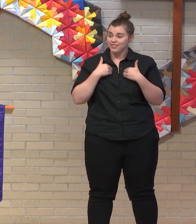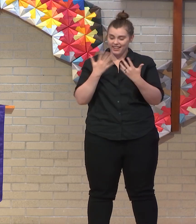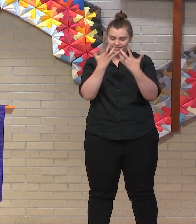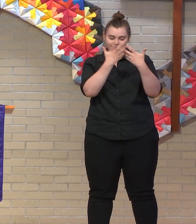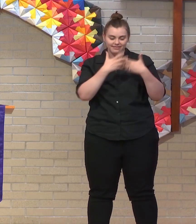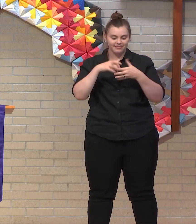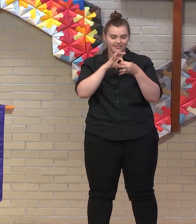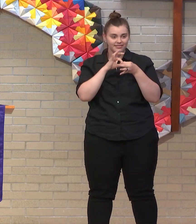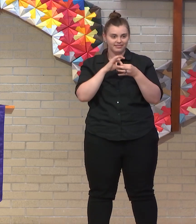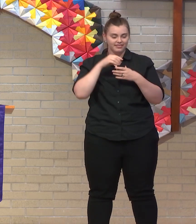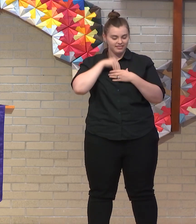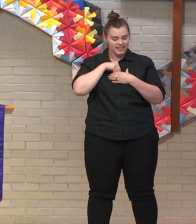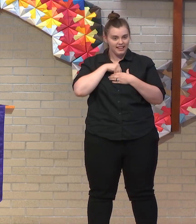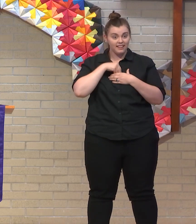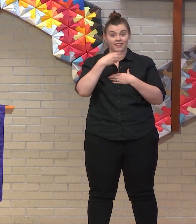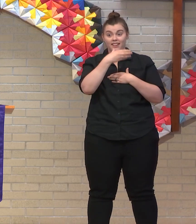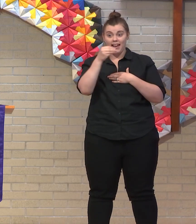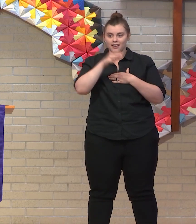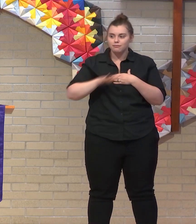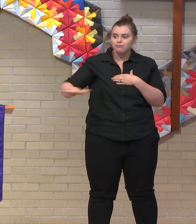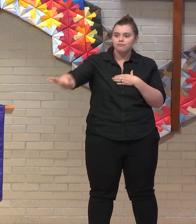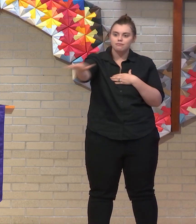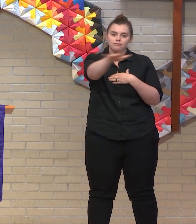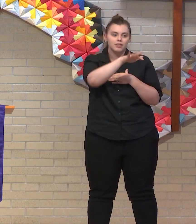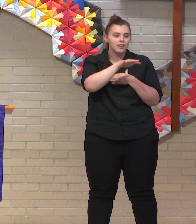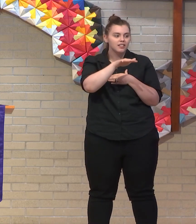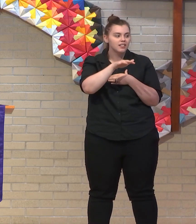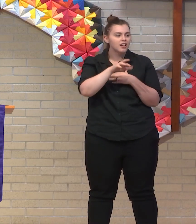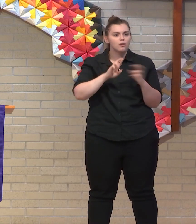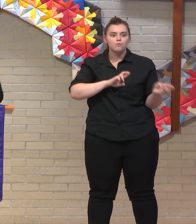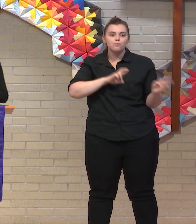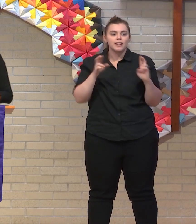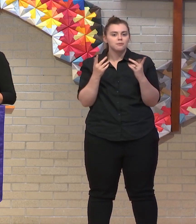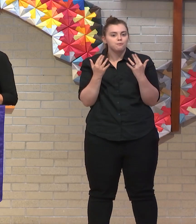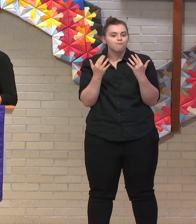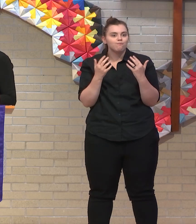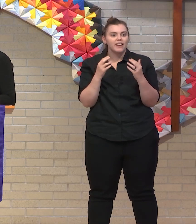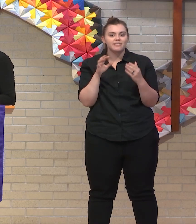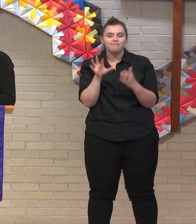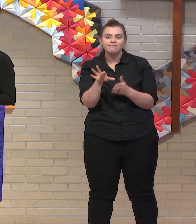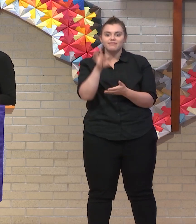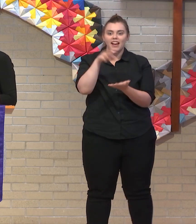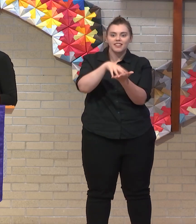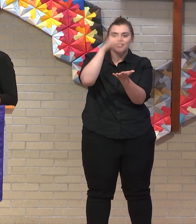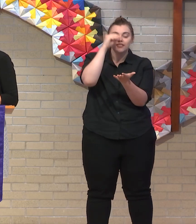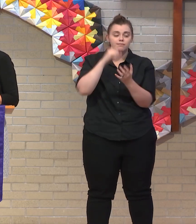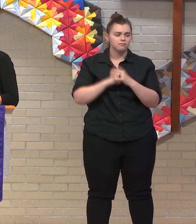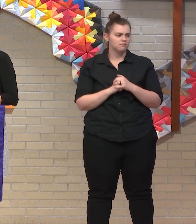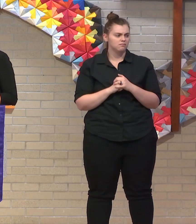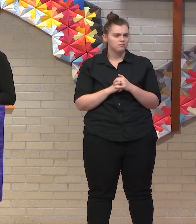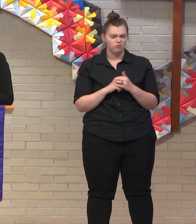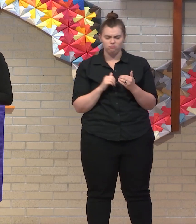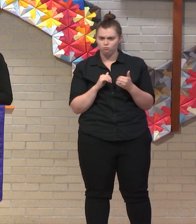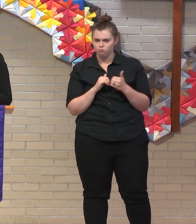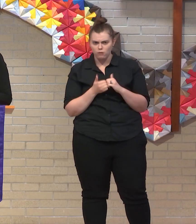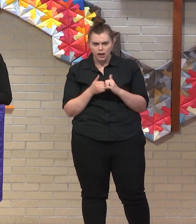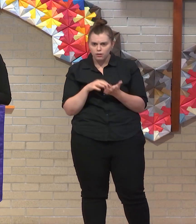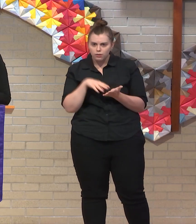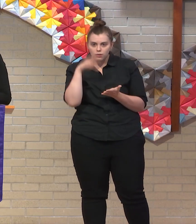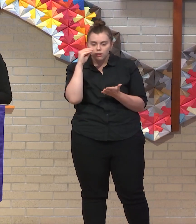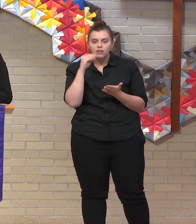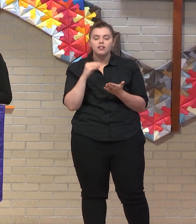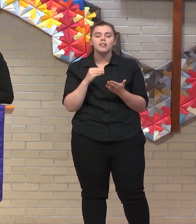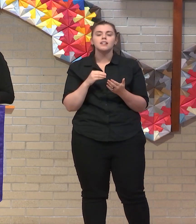you and around you waiting to be discovered. And the way to discover synergy is to